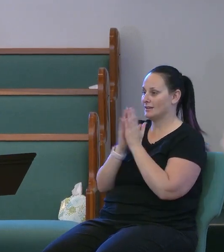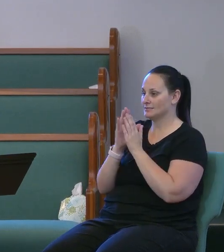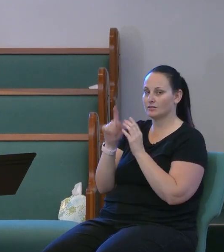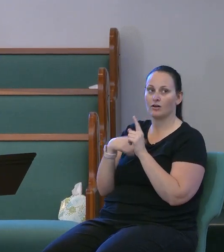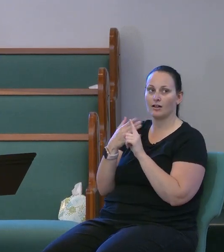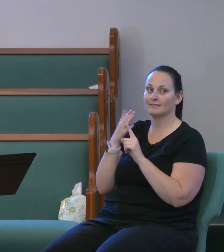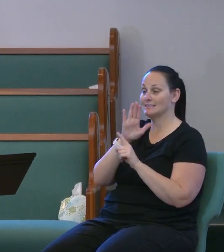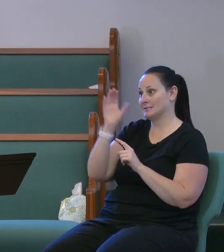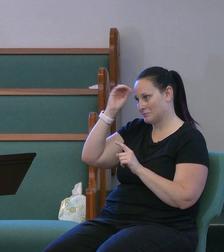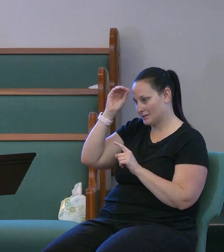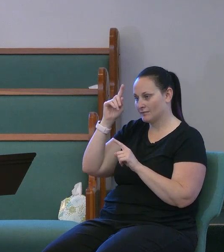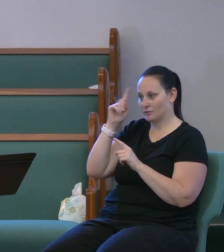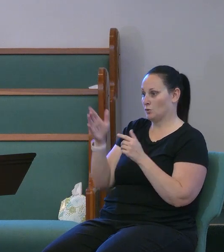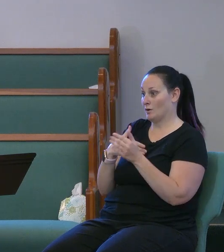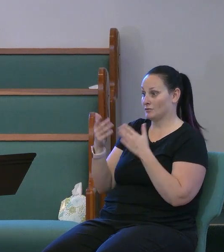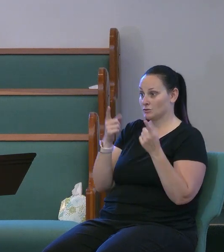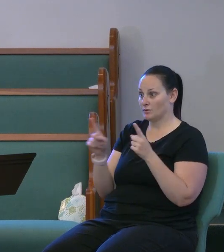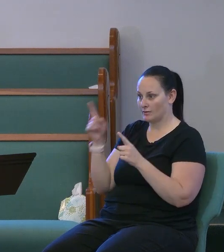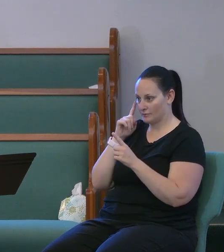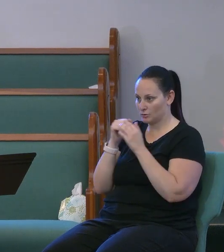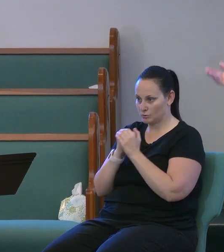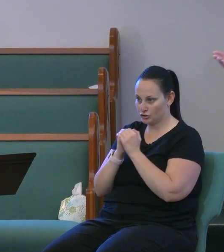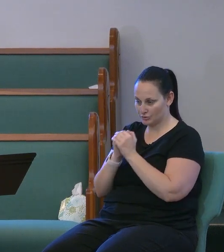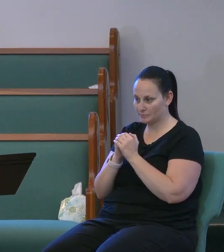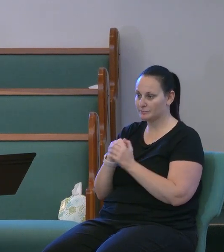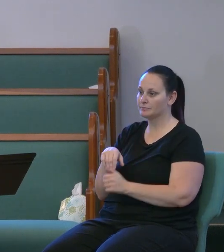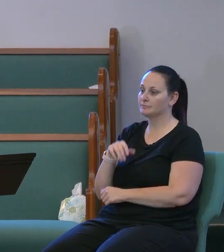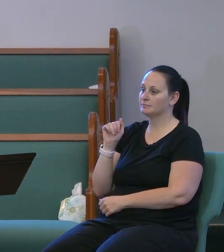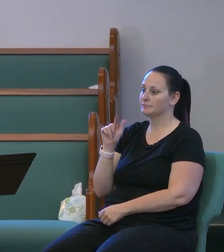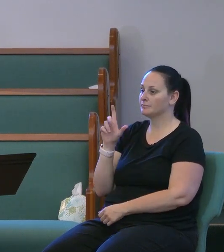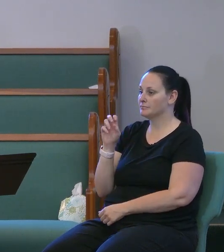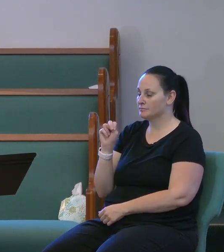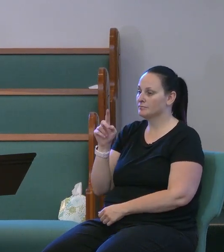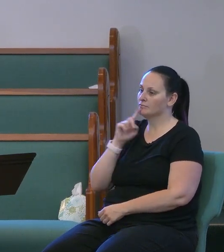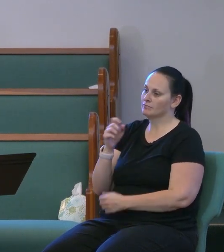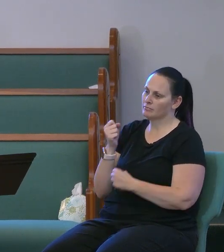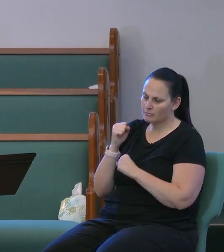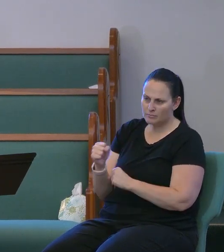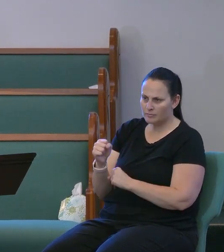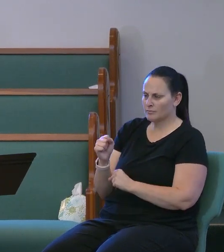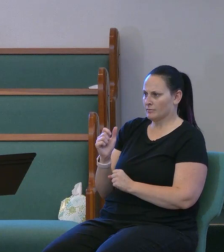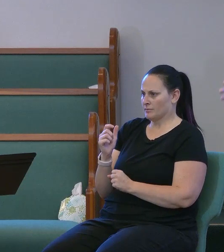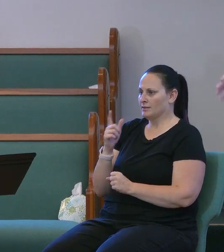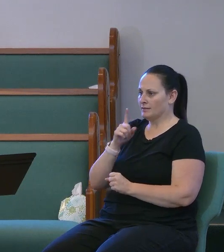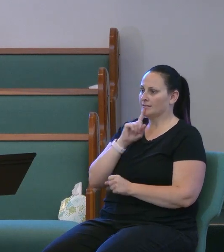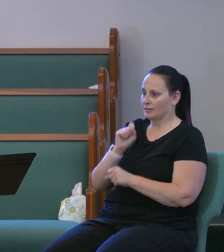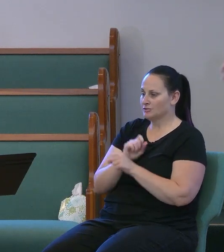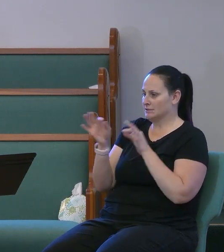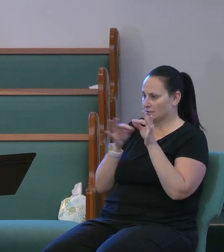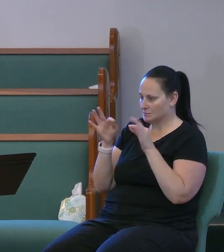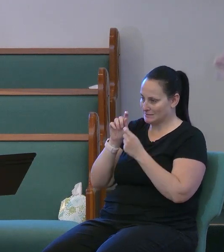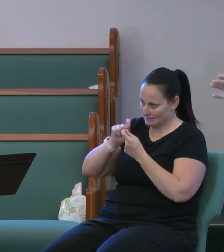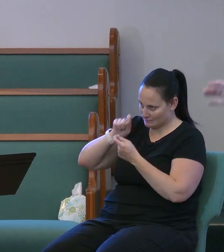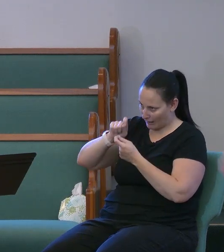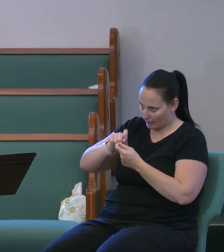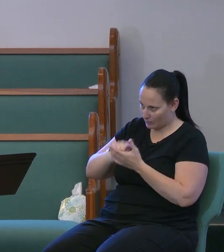his opinion on whatever is going on in worship. And Alden is so bold and courageous that he actually tells me exactly